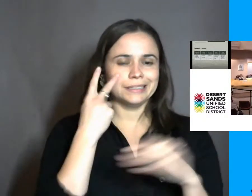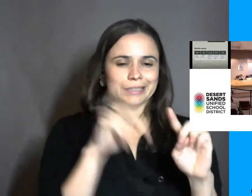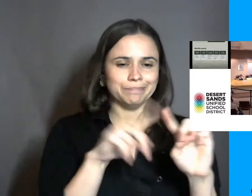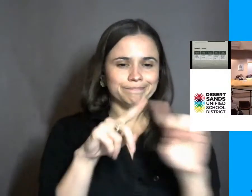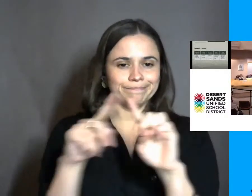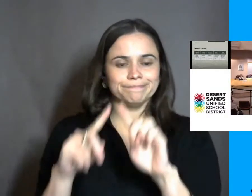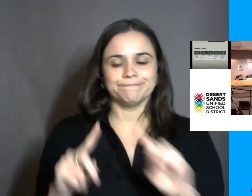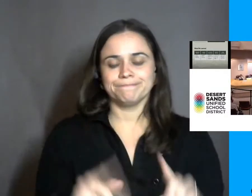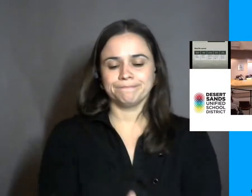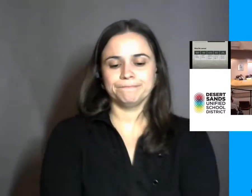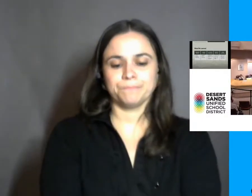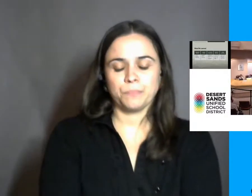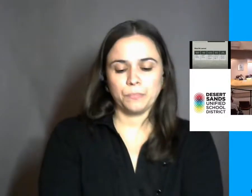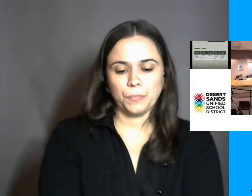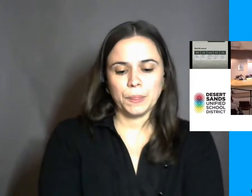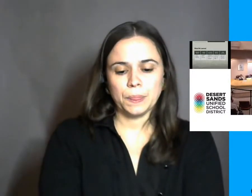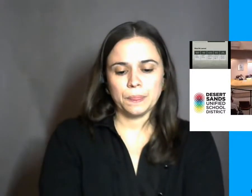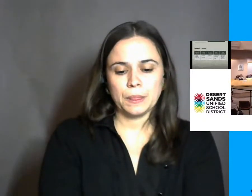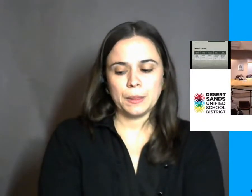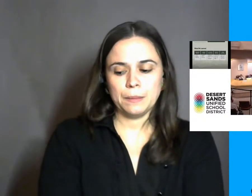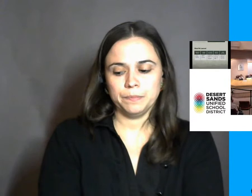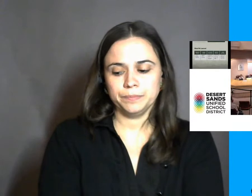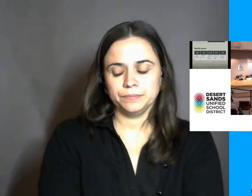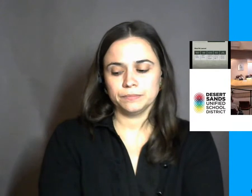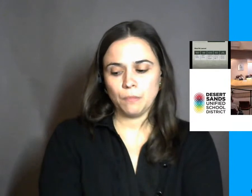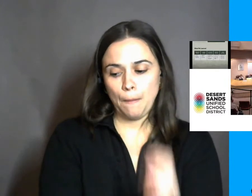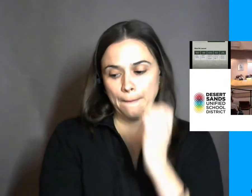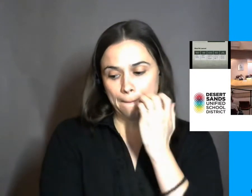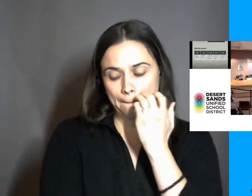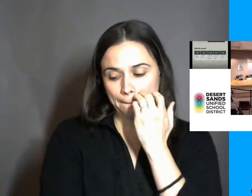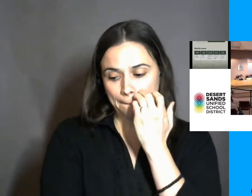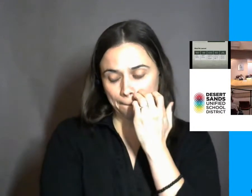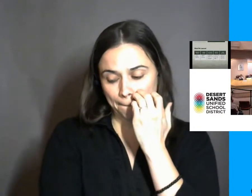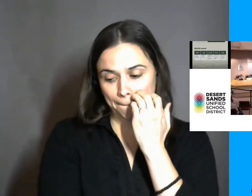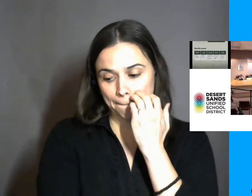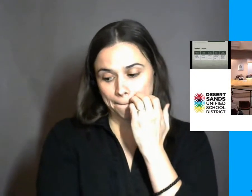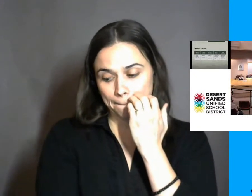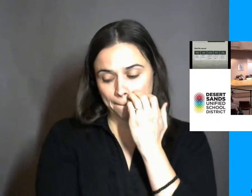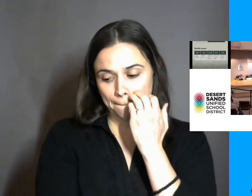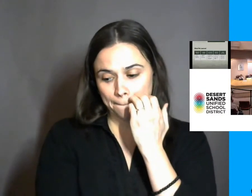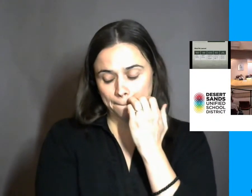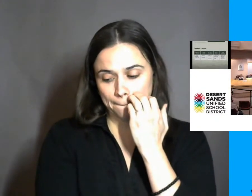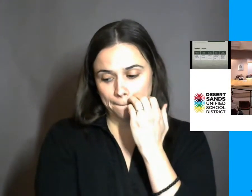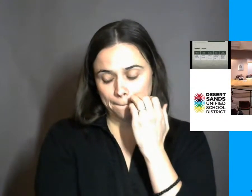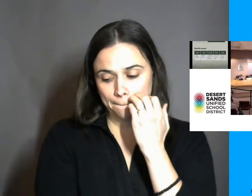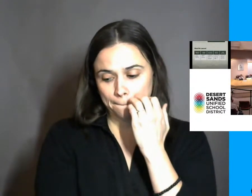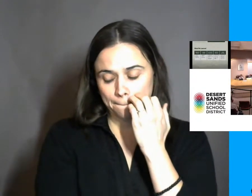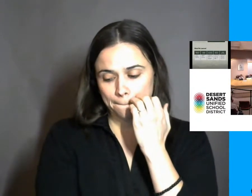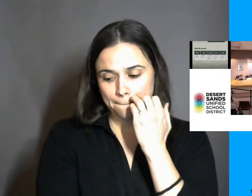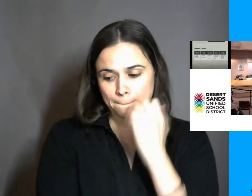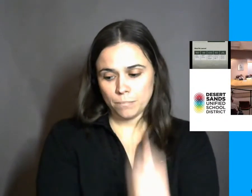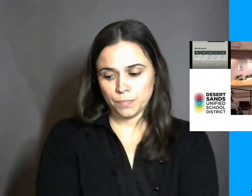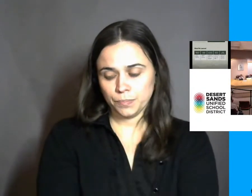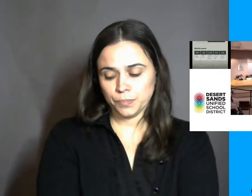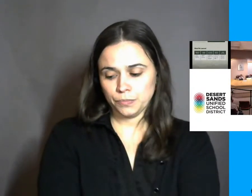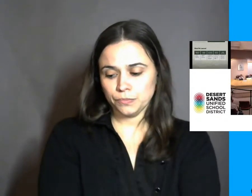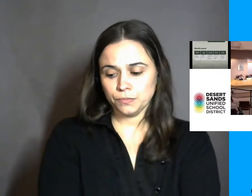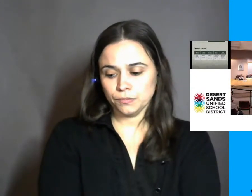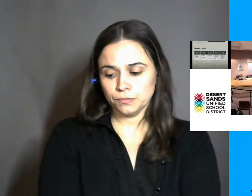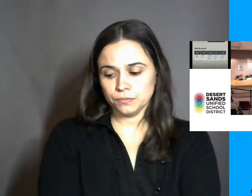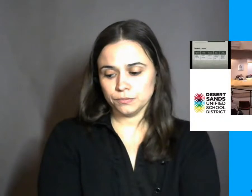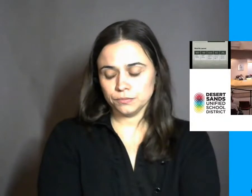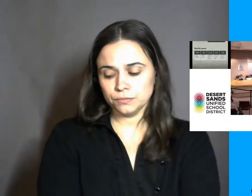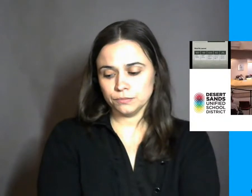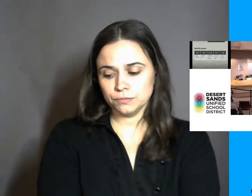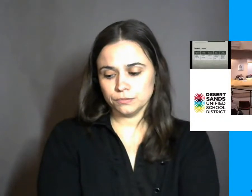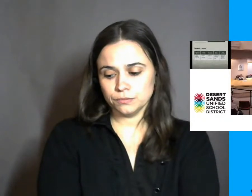safety and security, single points of entry, secure fencing, lighting. So some of those sites that maybe didn't get touched or receive